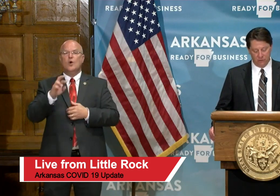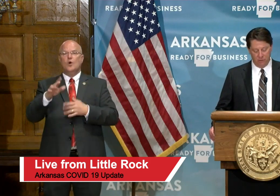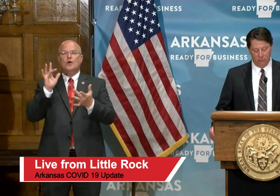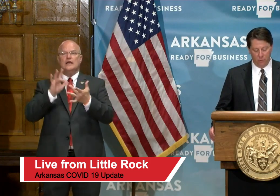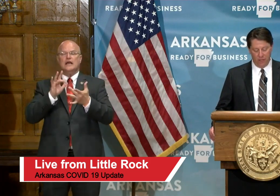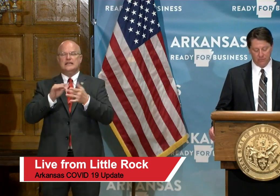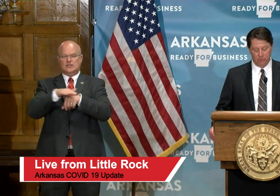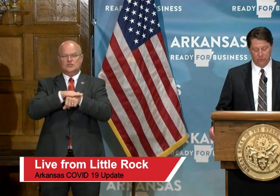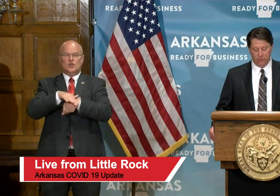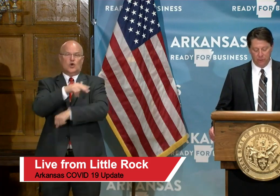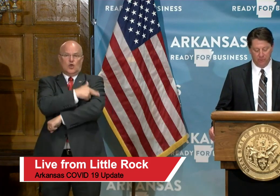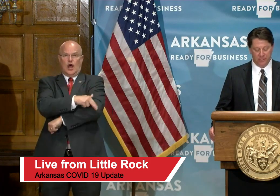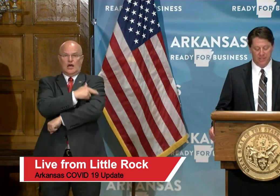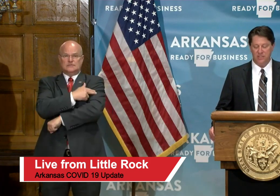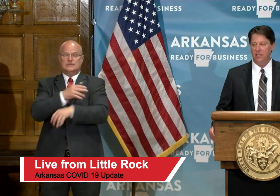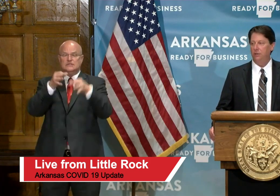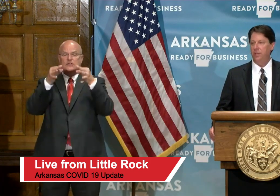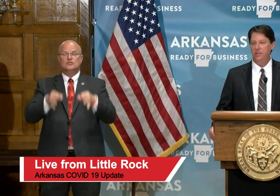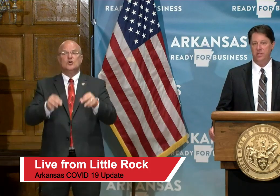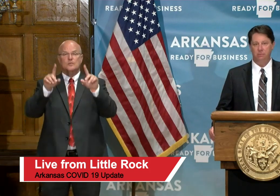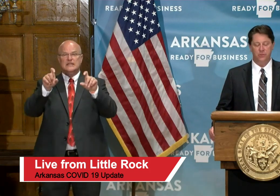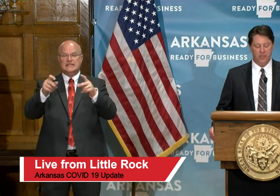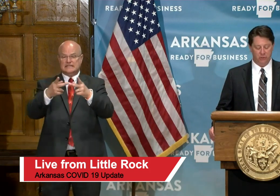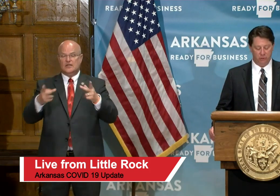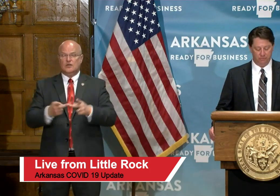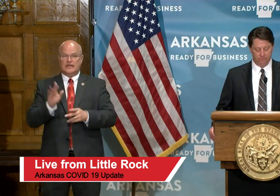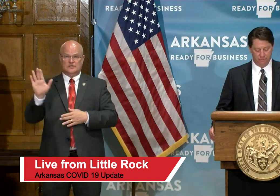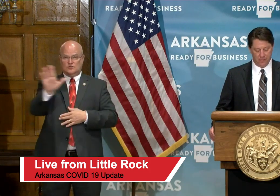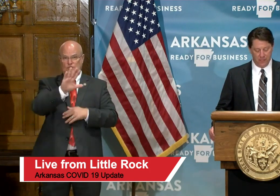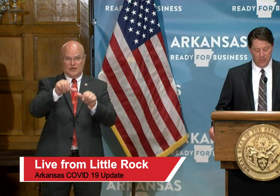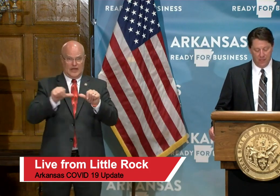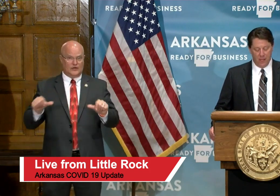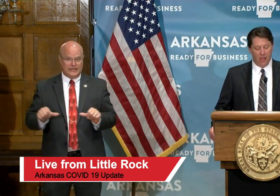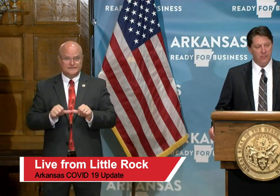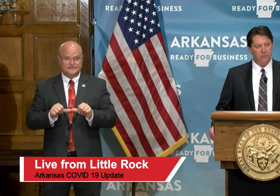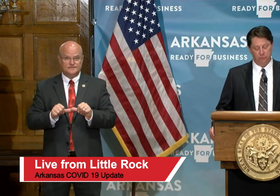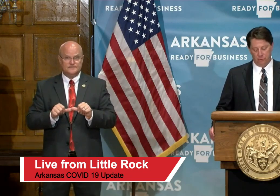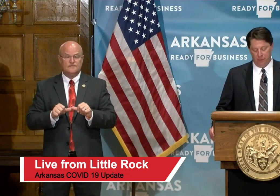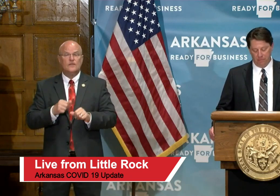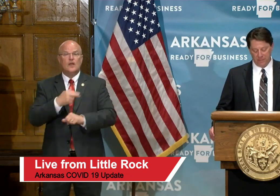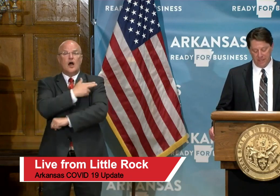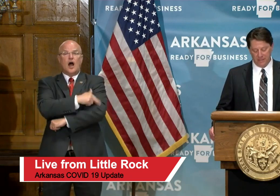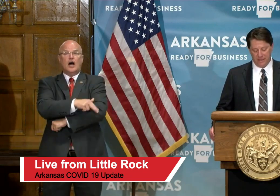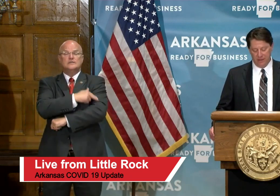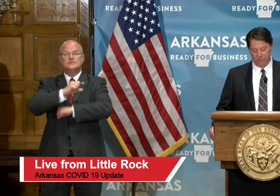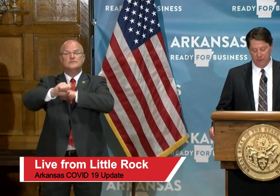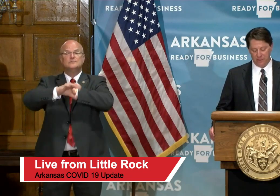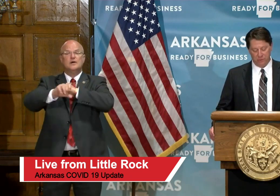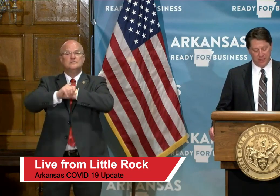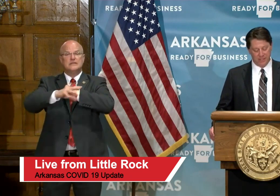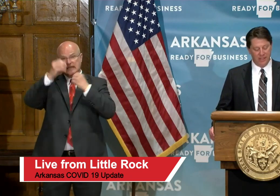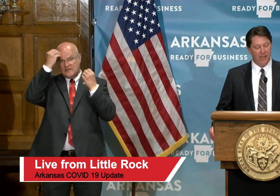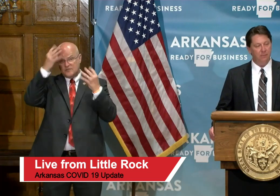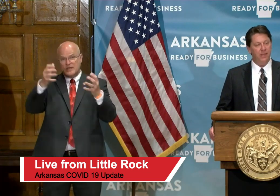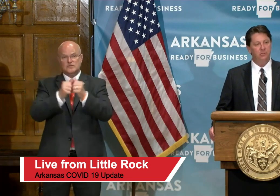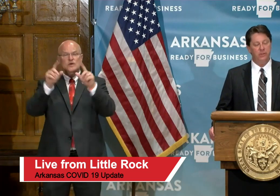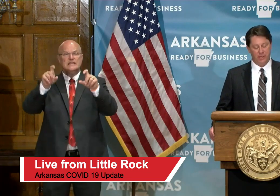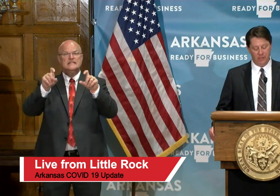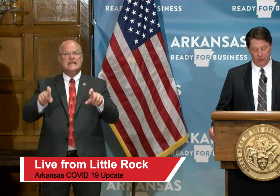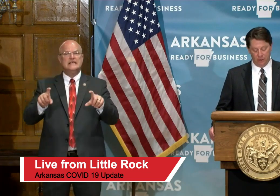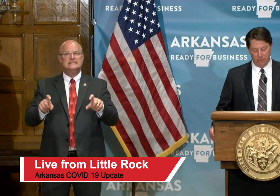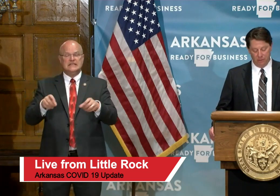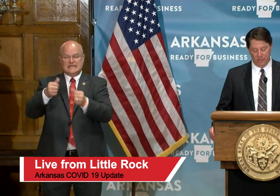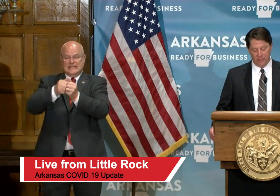to contact your local hospital to determine the testing location and procedure. Hospitals are publicizing information with testing